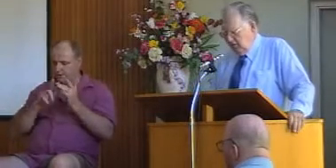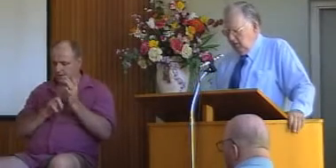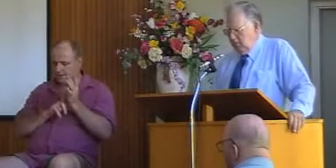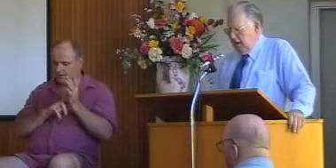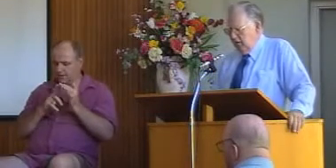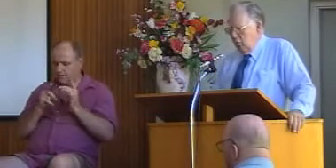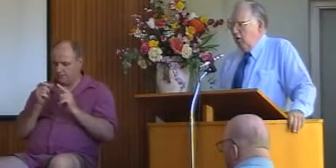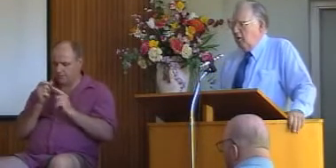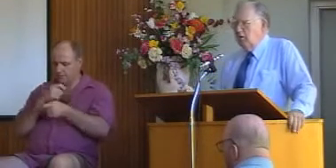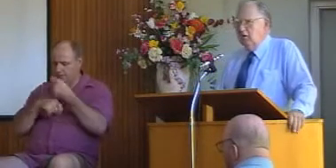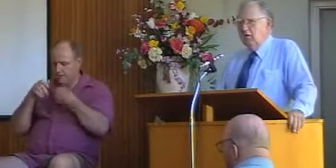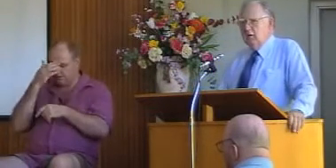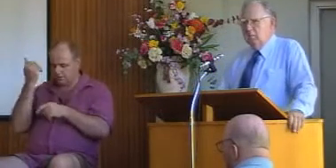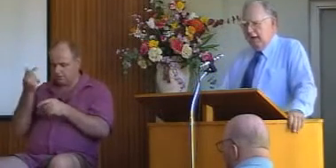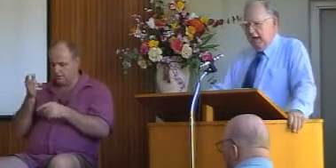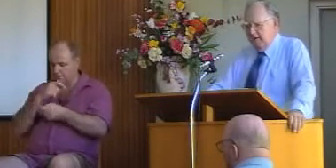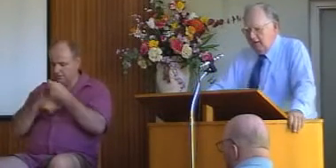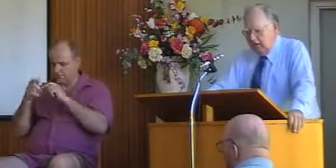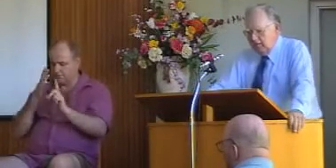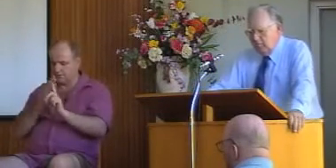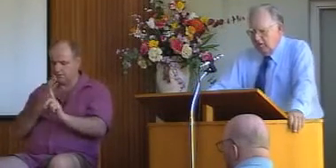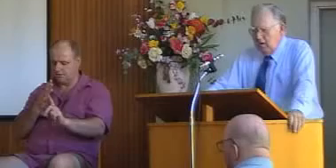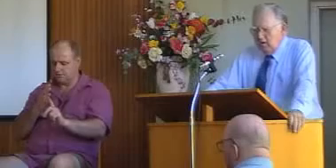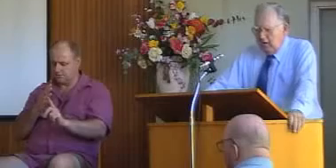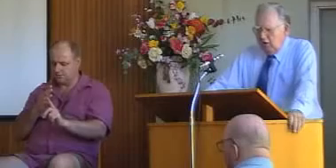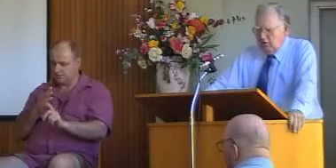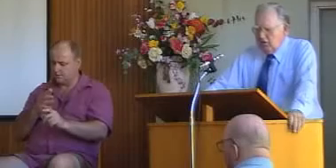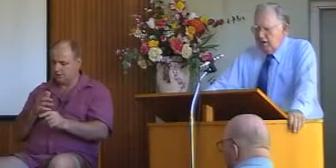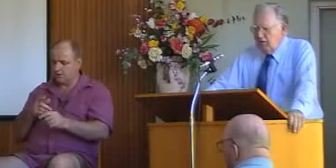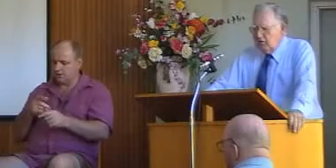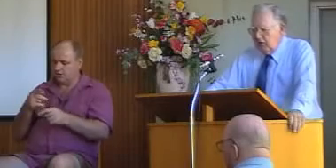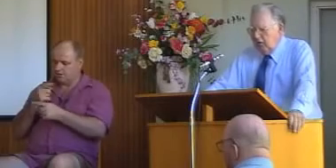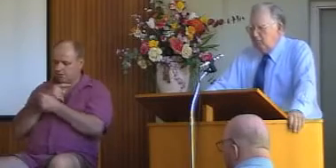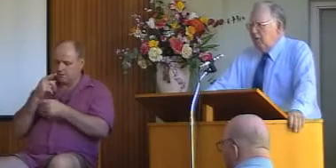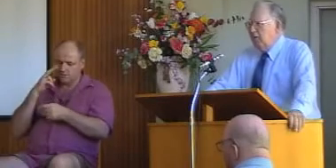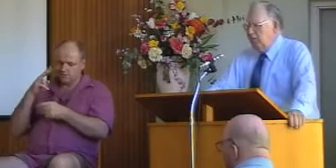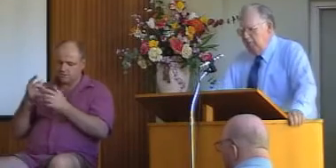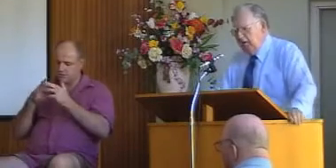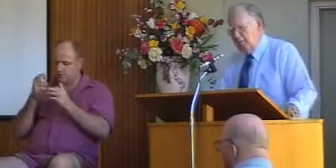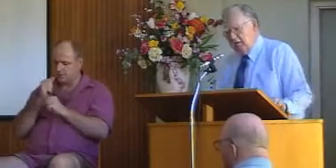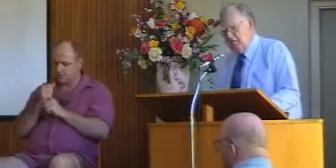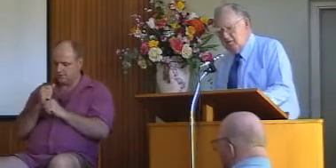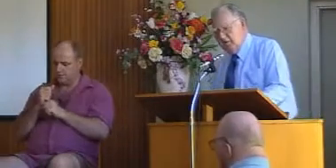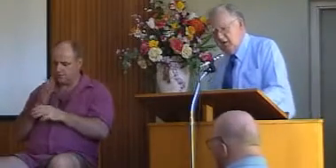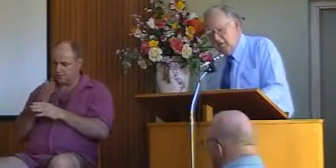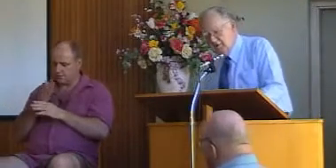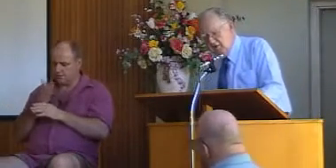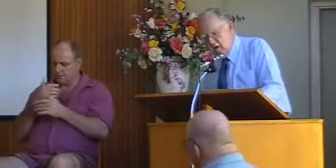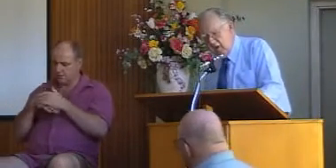Tremendous amount of work that began there. Now God set His seal upon the primitive